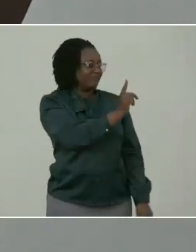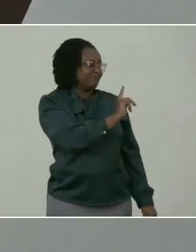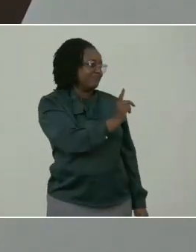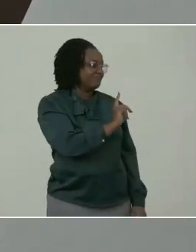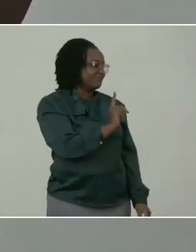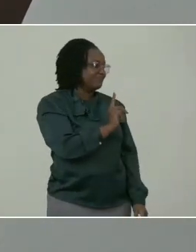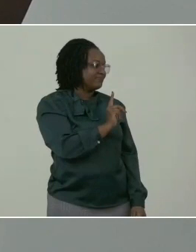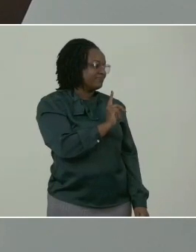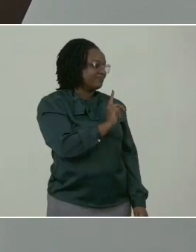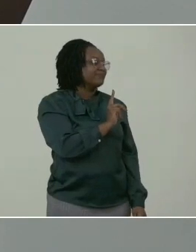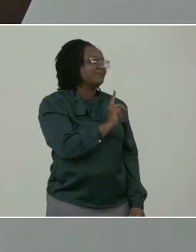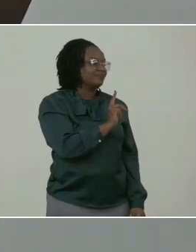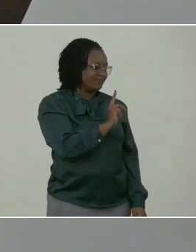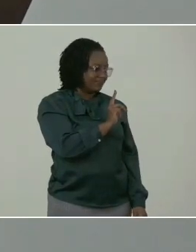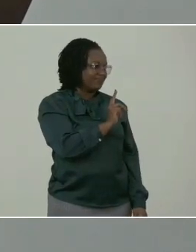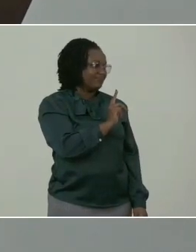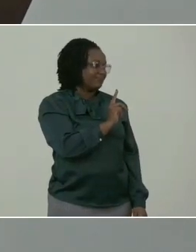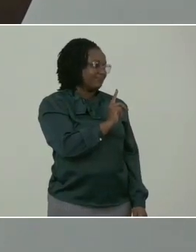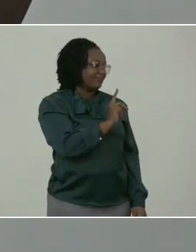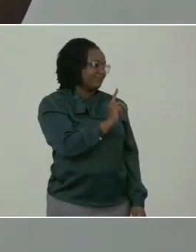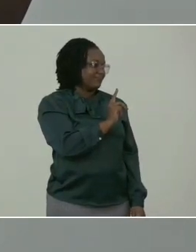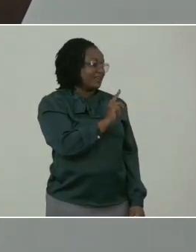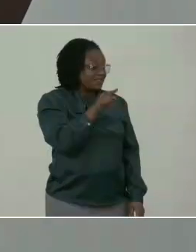advancement, the PWDs.